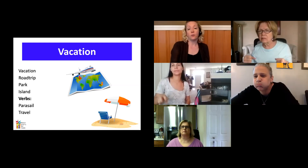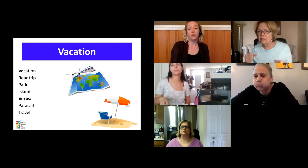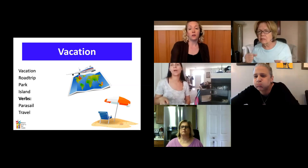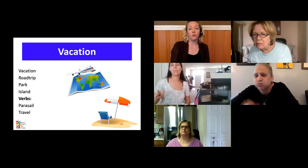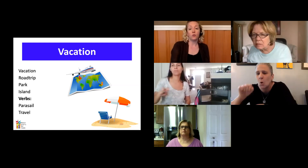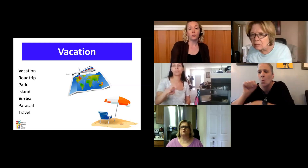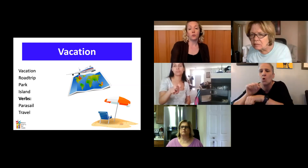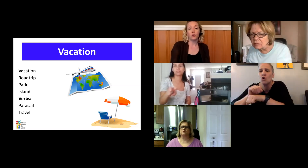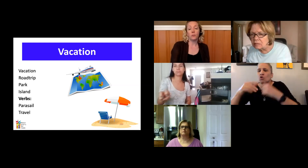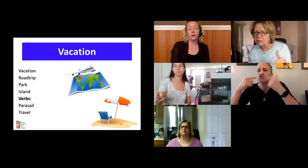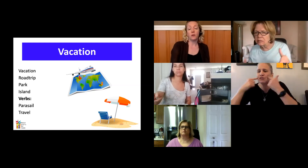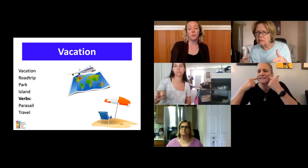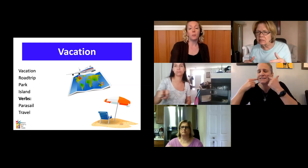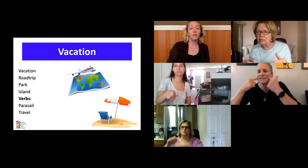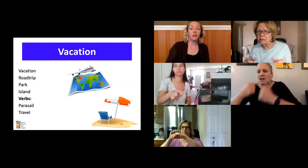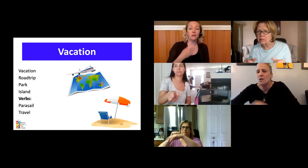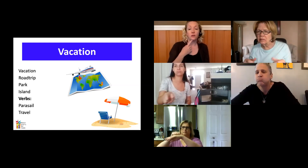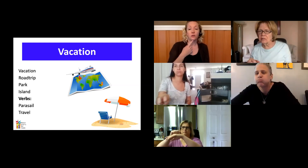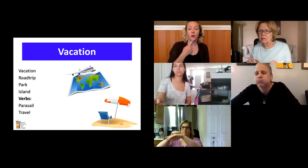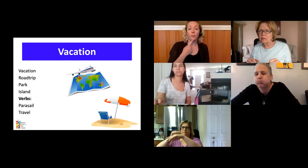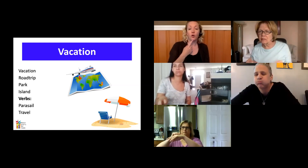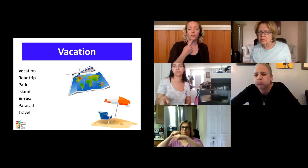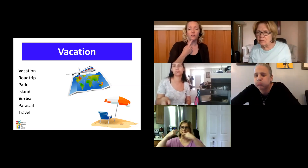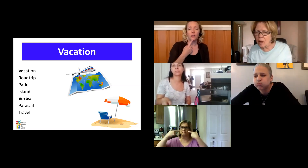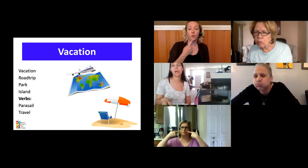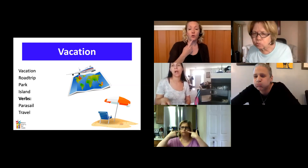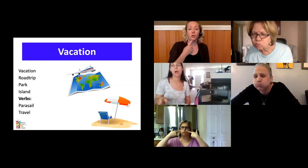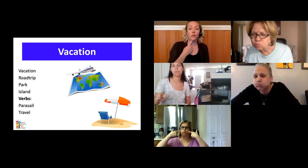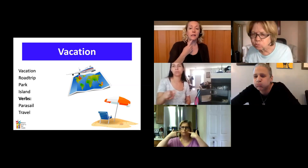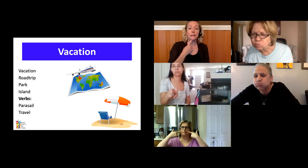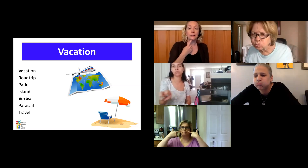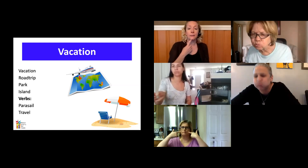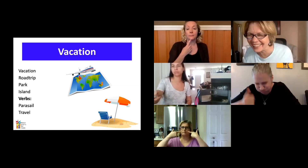trip across America. Remember this grammar on your face, work those cheeks.